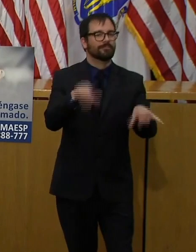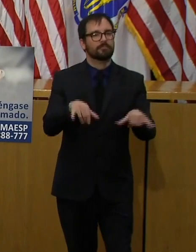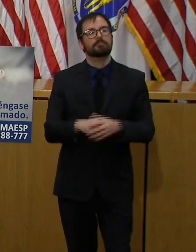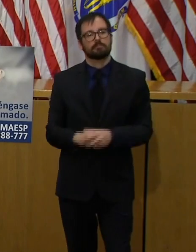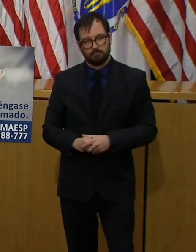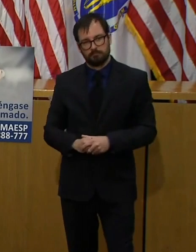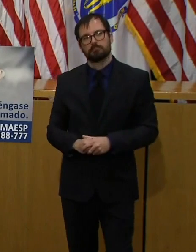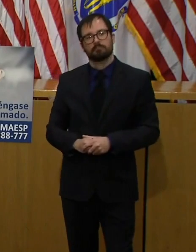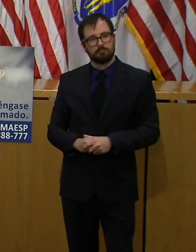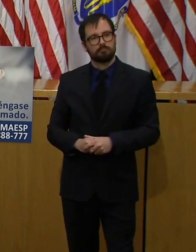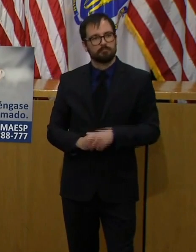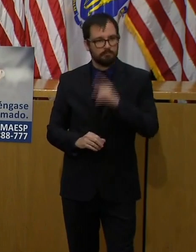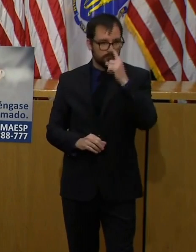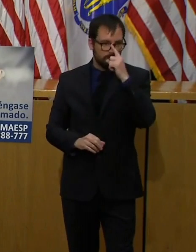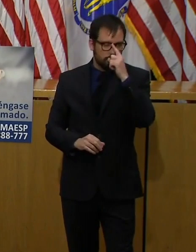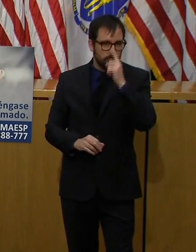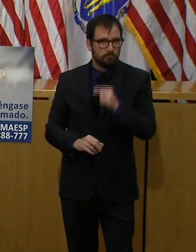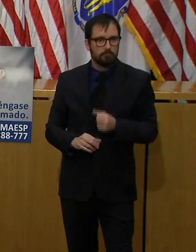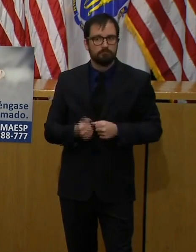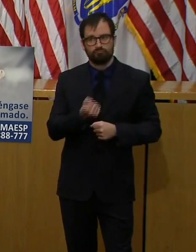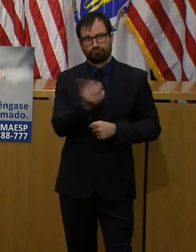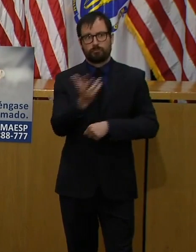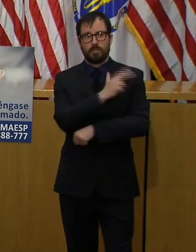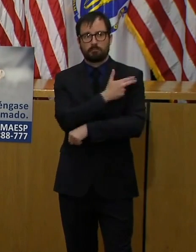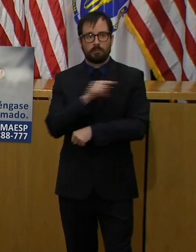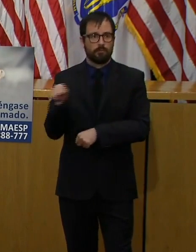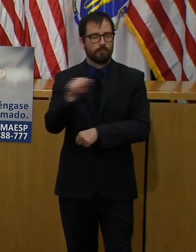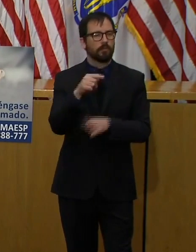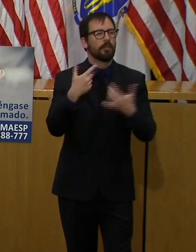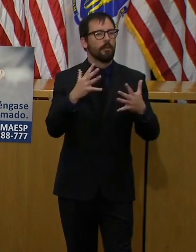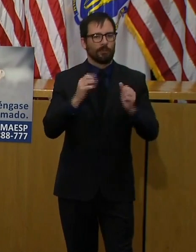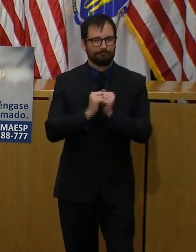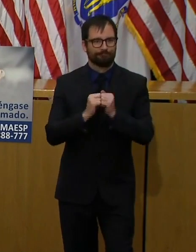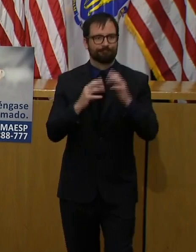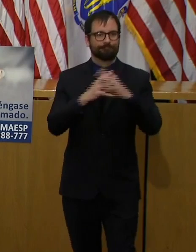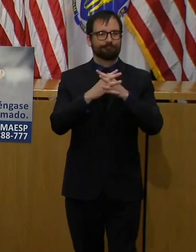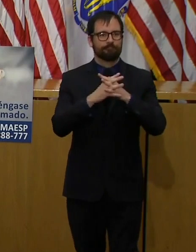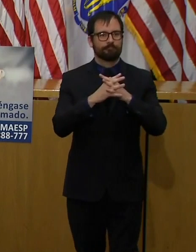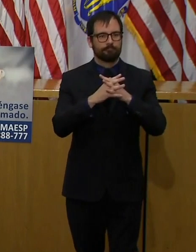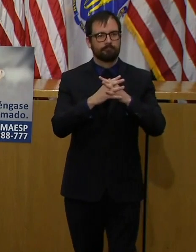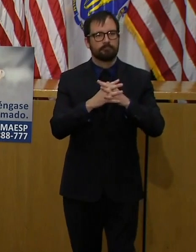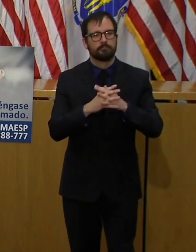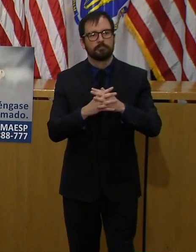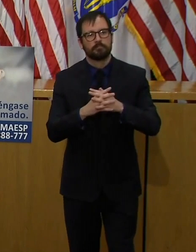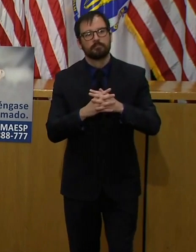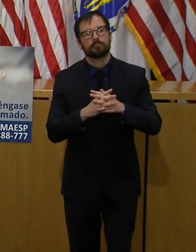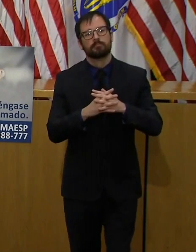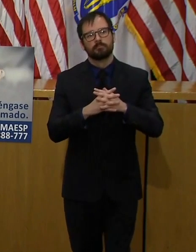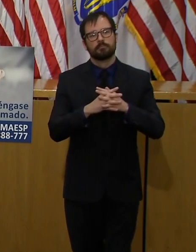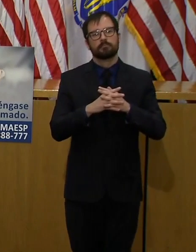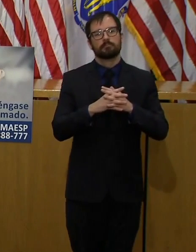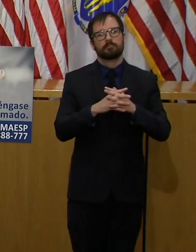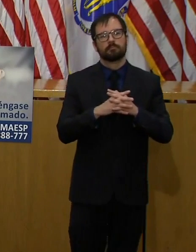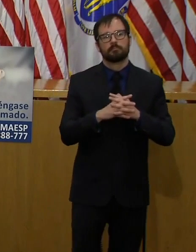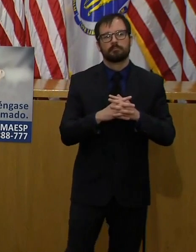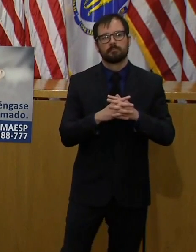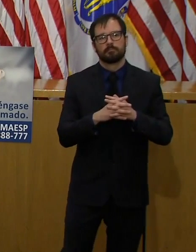it's referred to as social admission for children, which is obviously not ideal if a single parent is